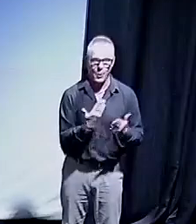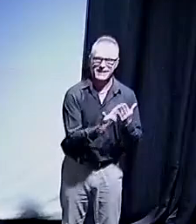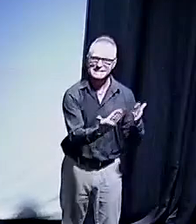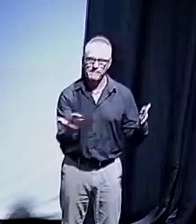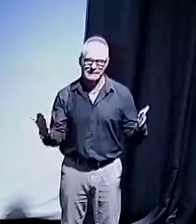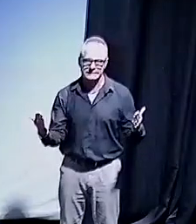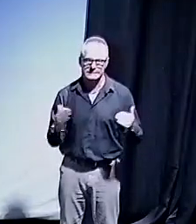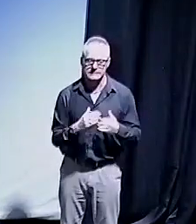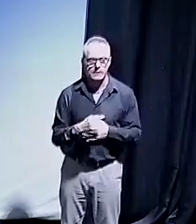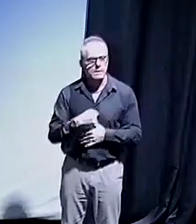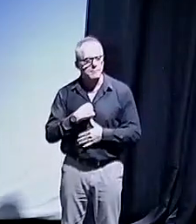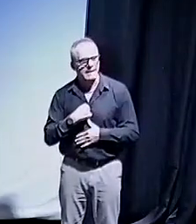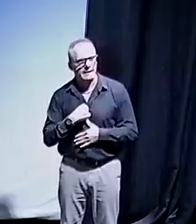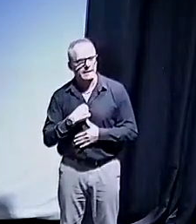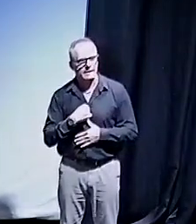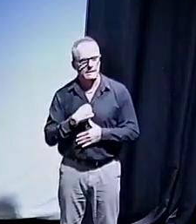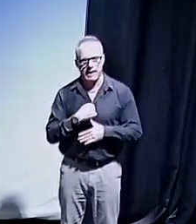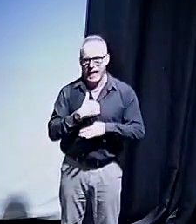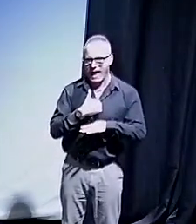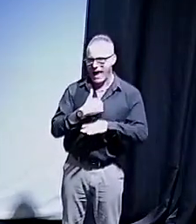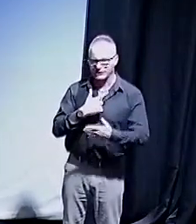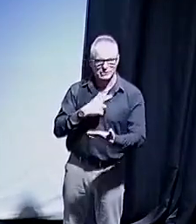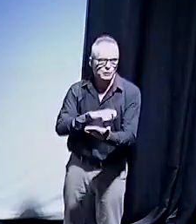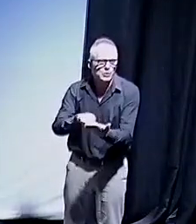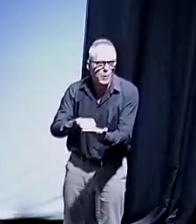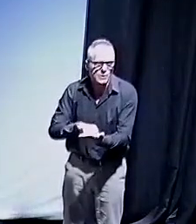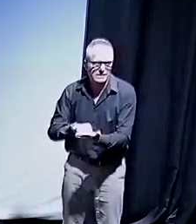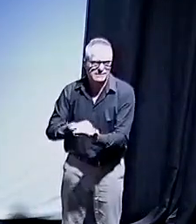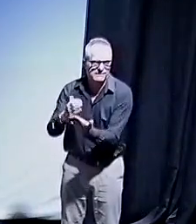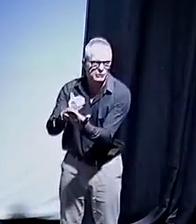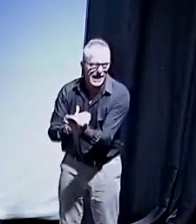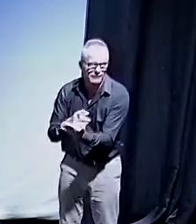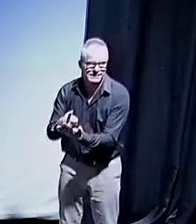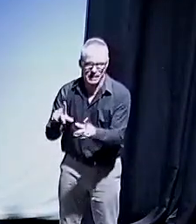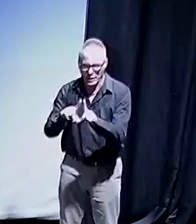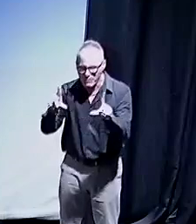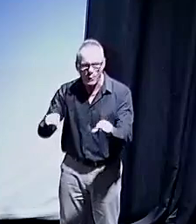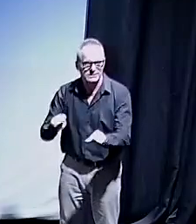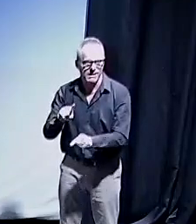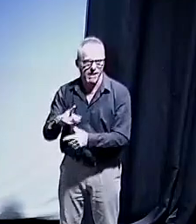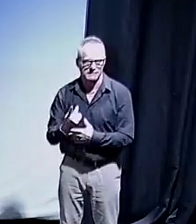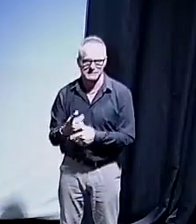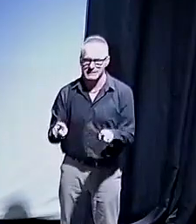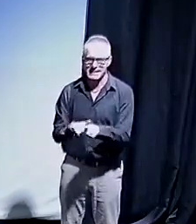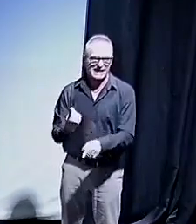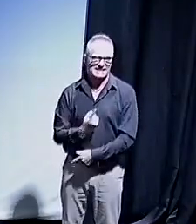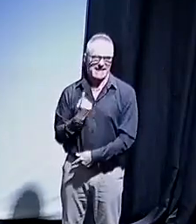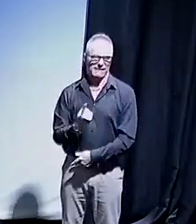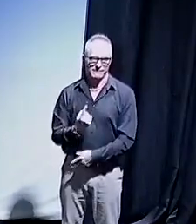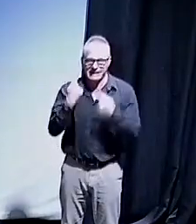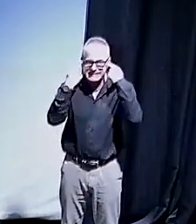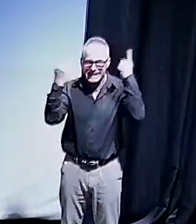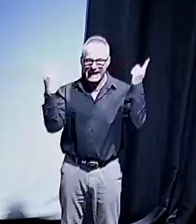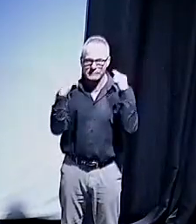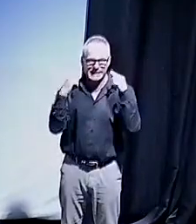I do like basically telephone doodles for charity events, like you on a postcard. It's normally a selfie with sticky out ears and a